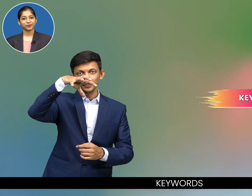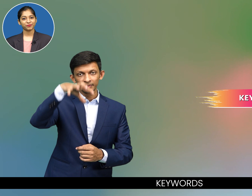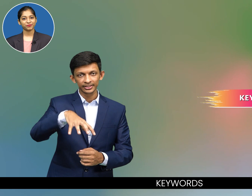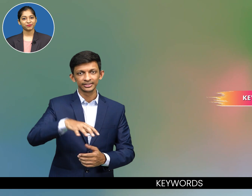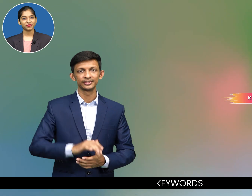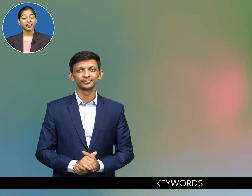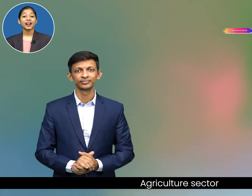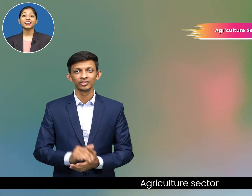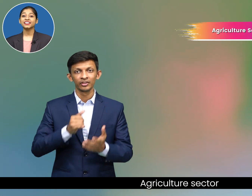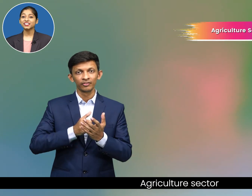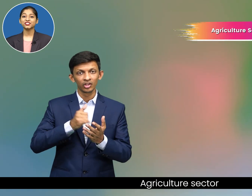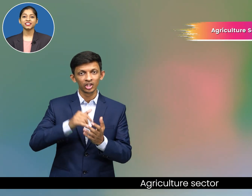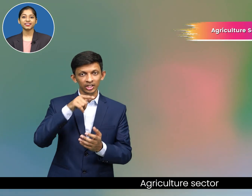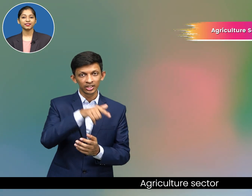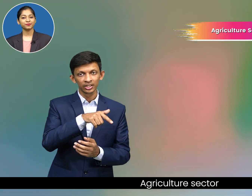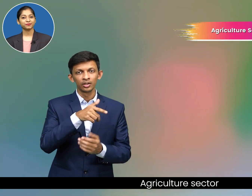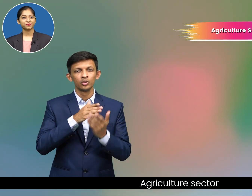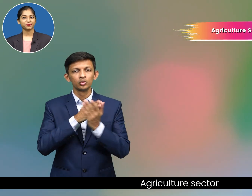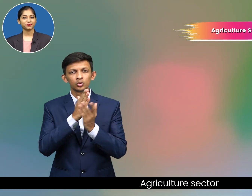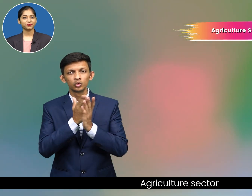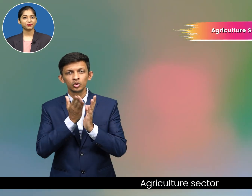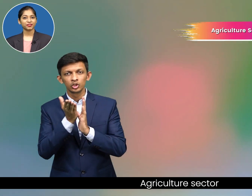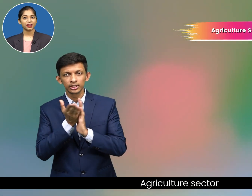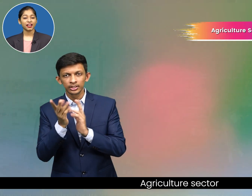Keywords: agriculture sector.